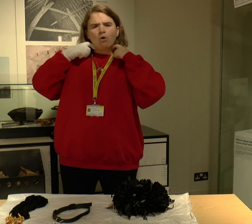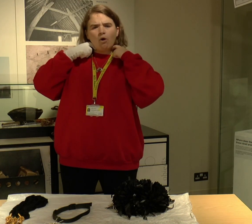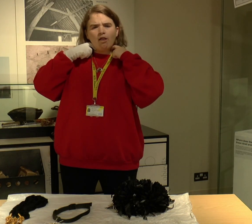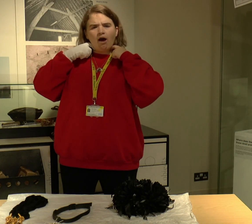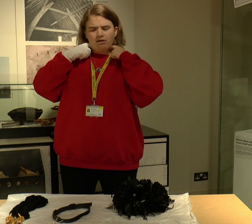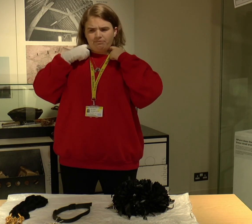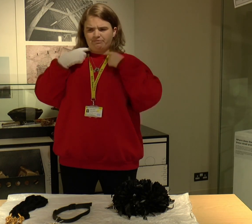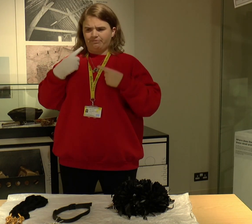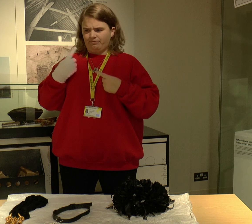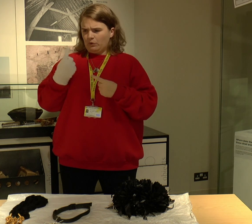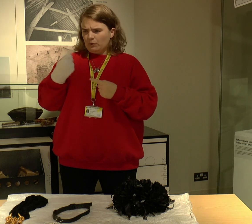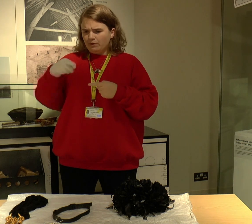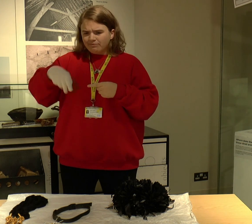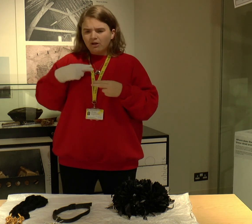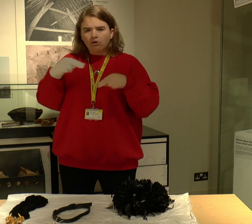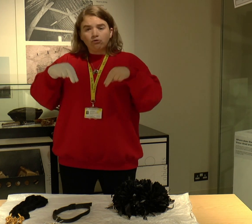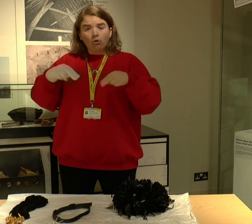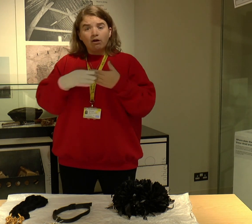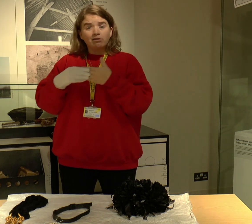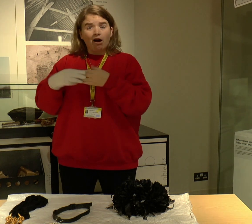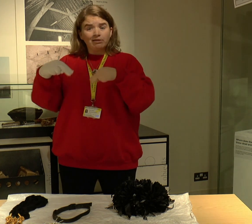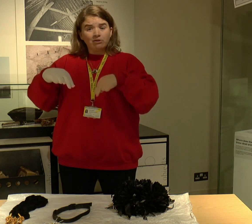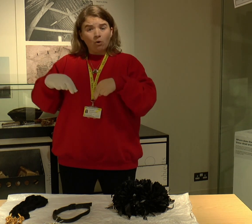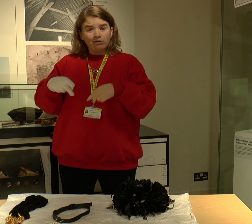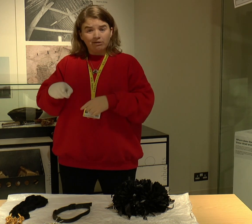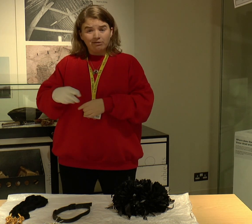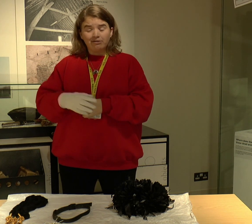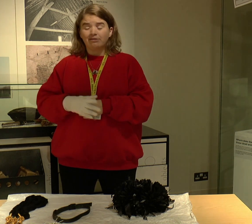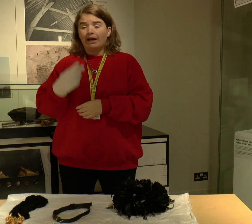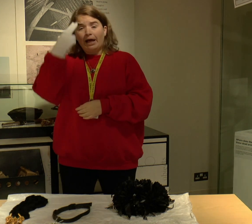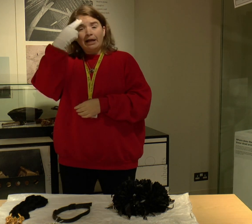The dog collar was from Nadia's guide dog. Her name is Leah.